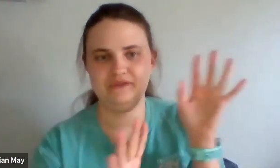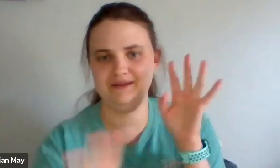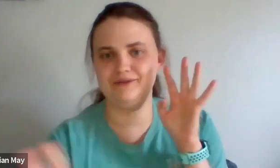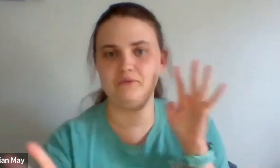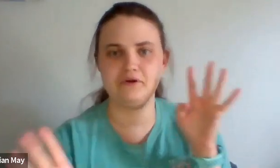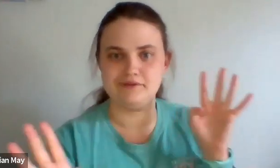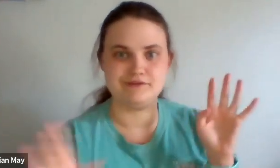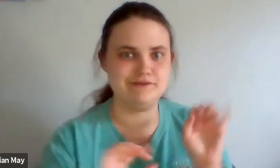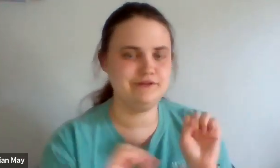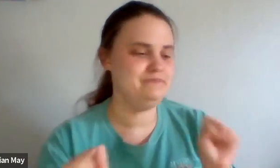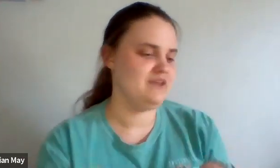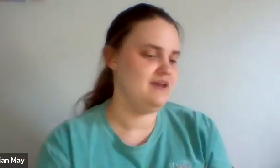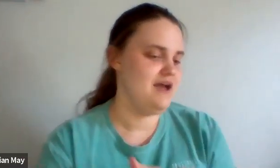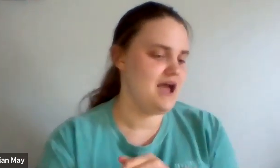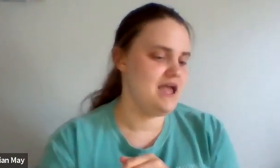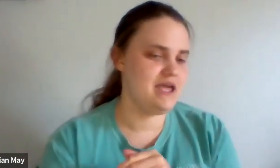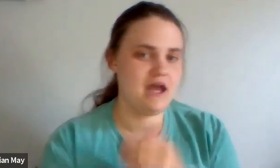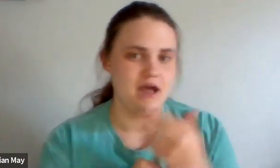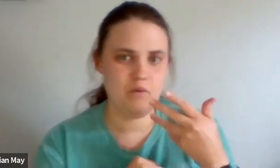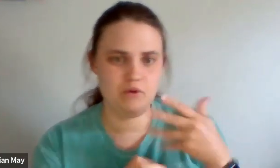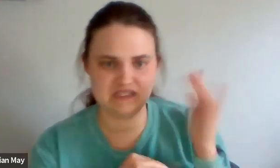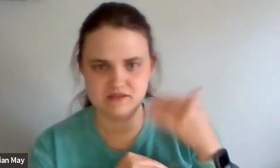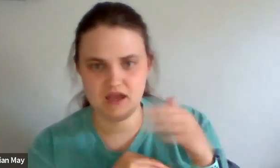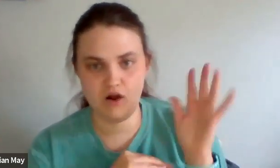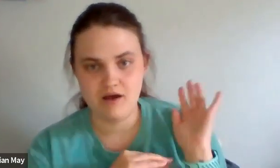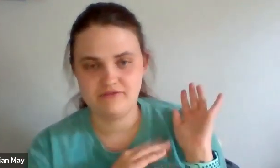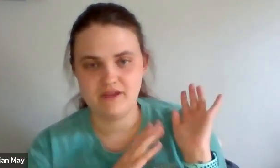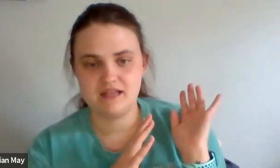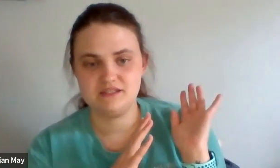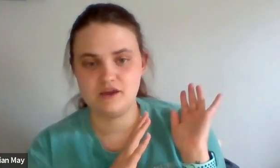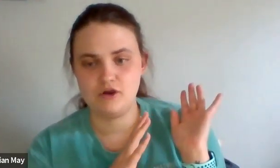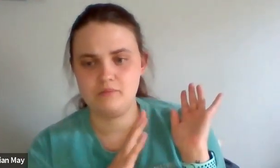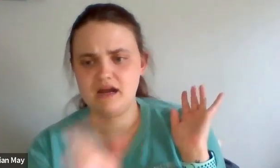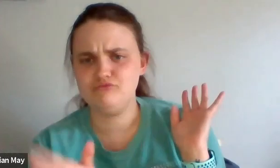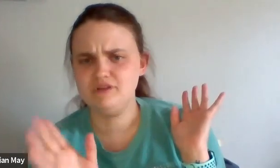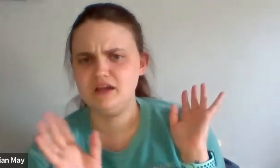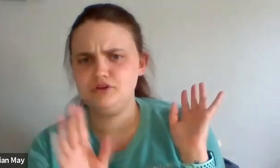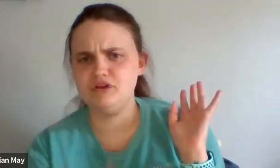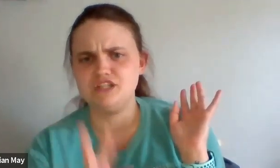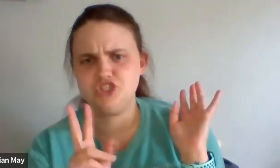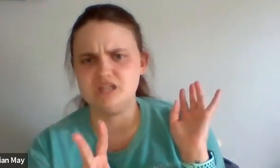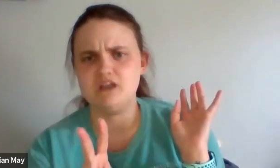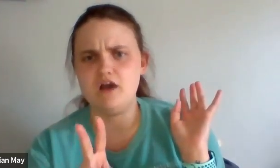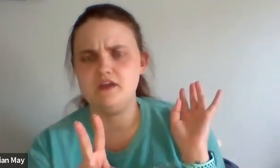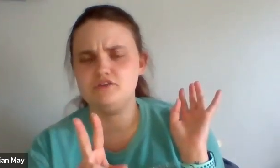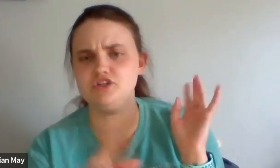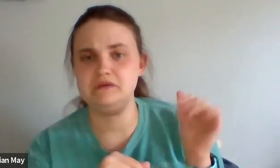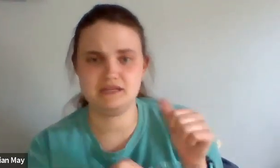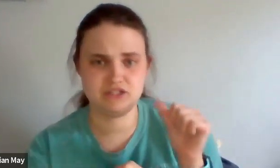it and work the system, and I will send that off. And so, but I know you guys just got the other two